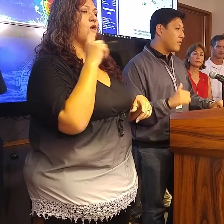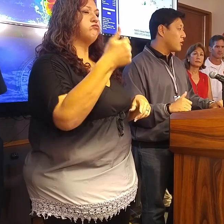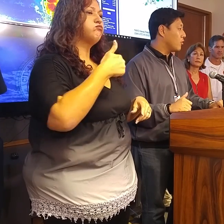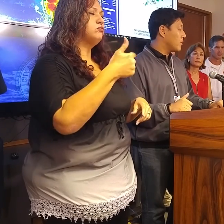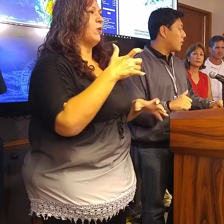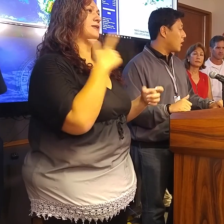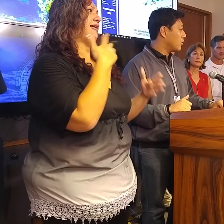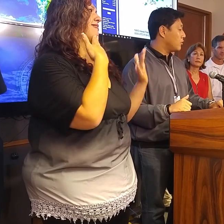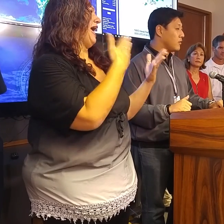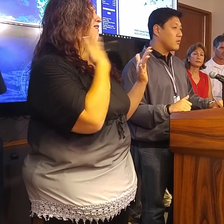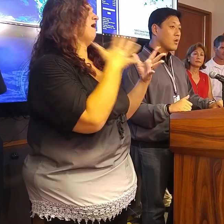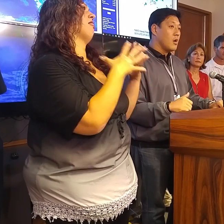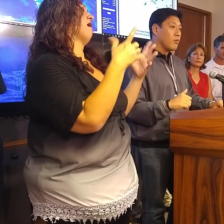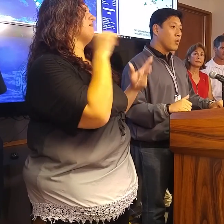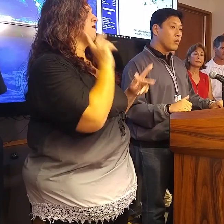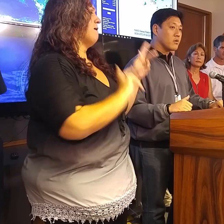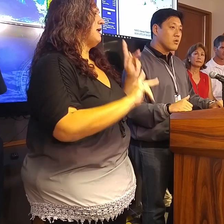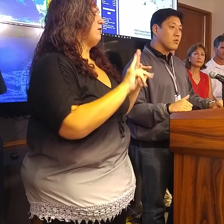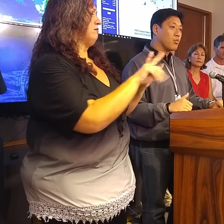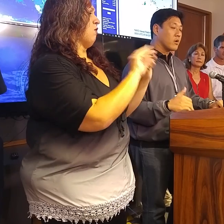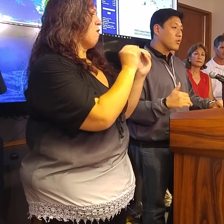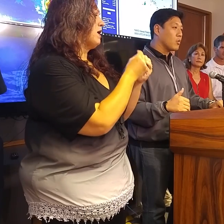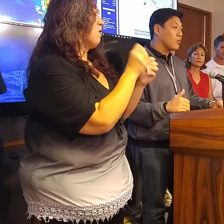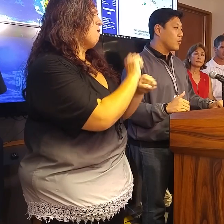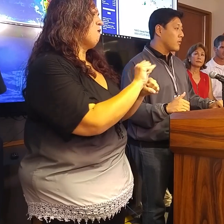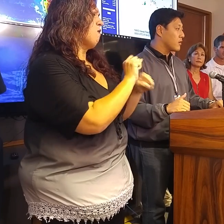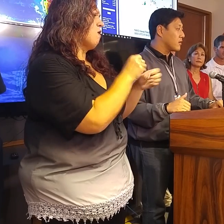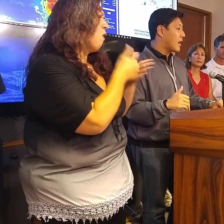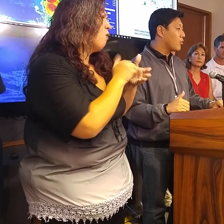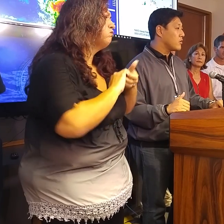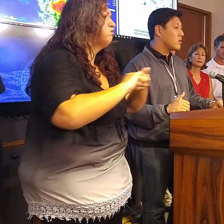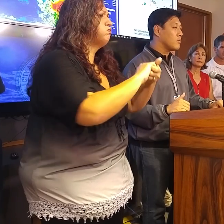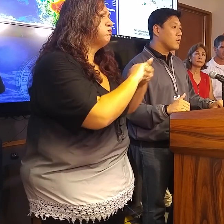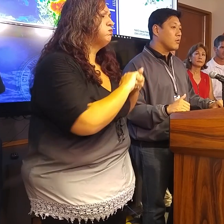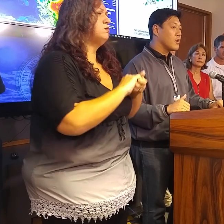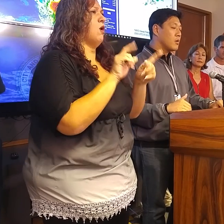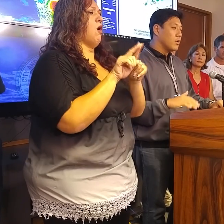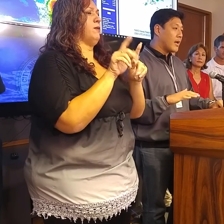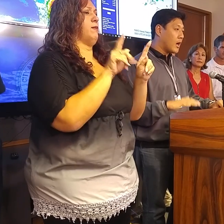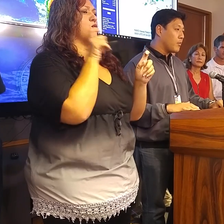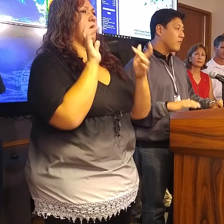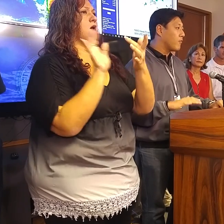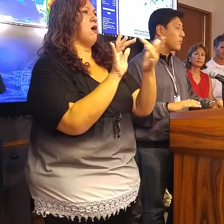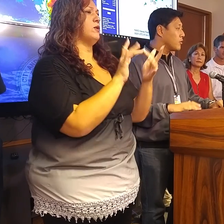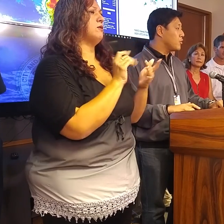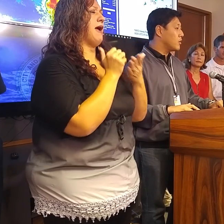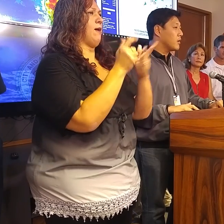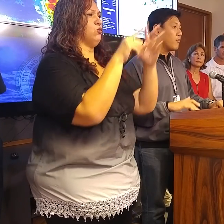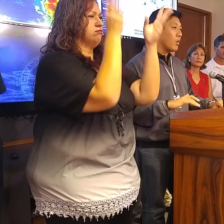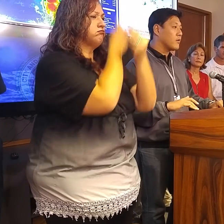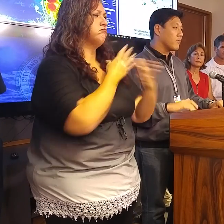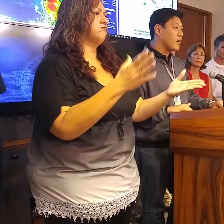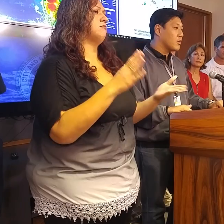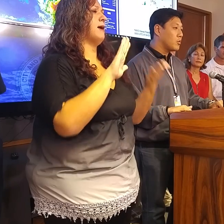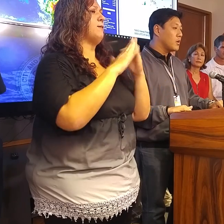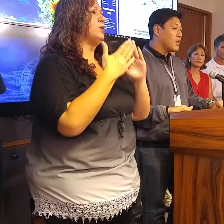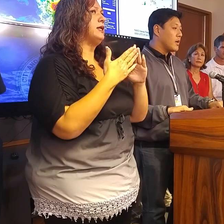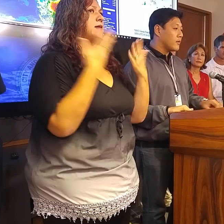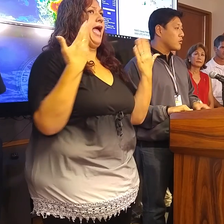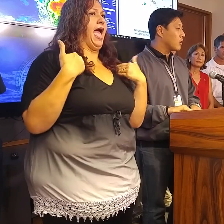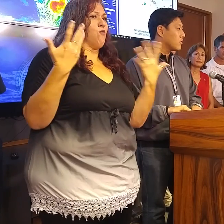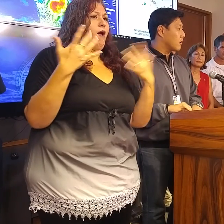to say thank you, a big mahalo to these great organizations working so closely with us and the outreach teams to really help inform the community of what is